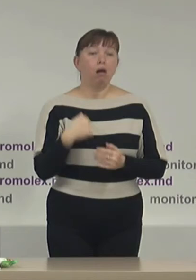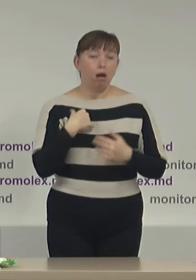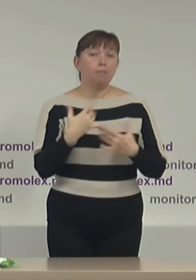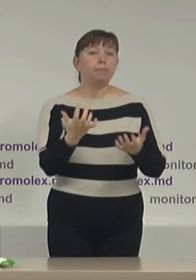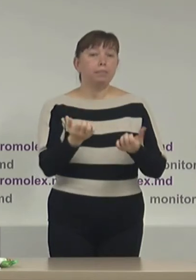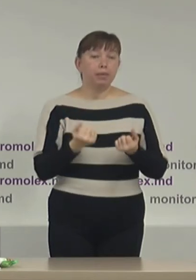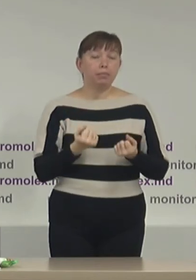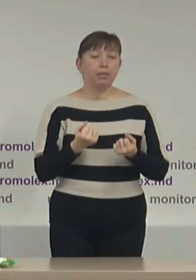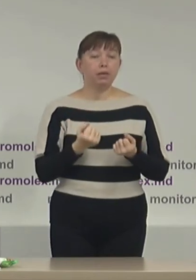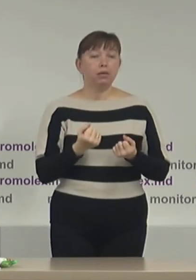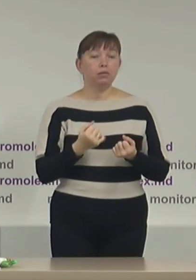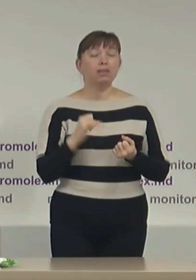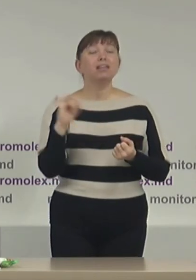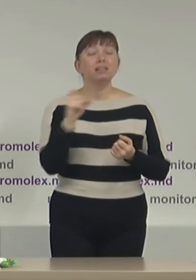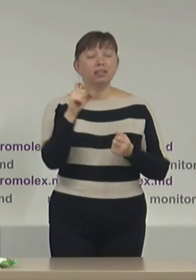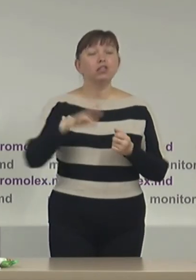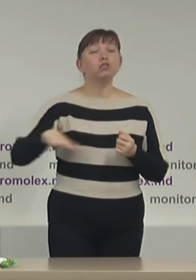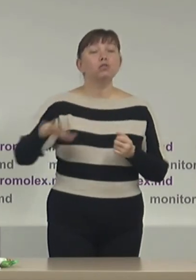And